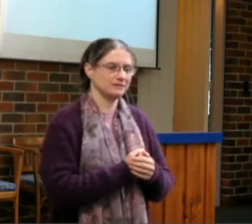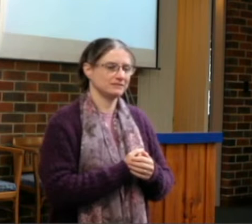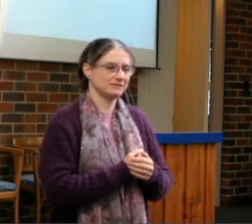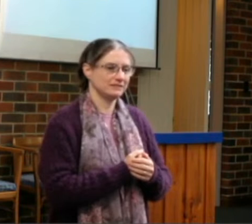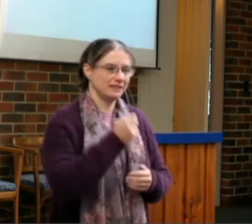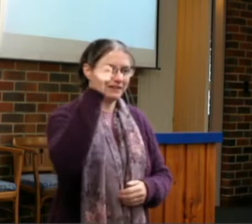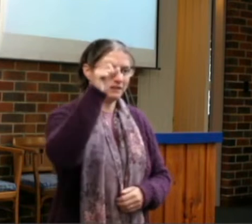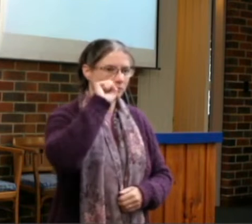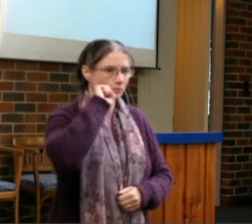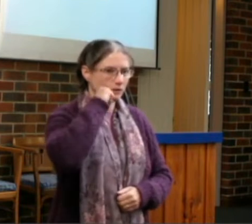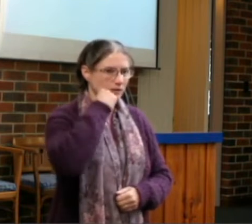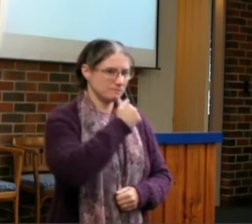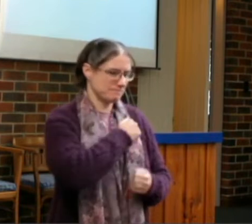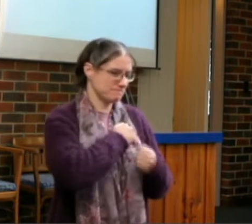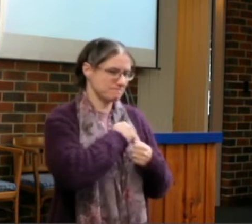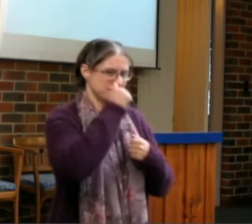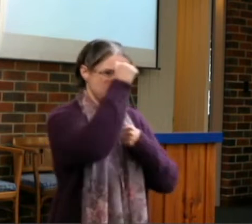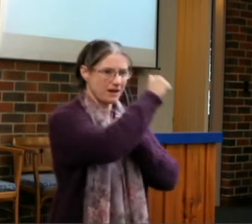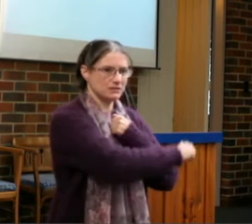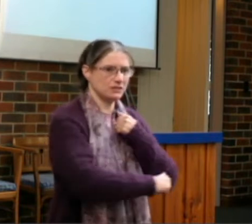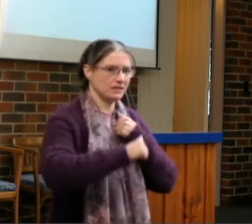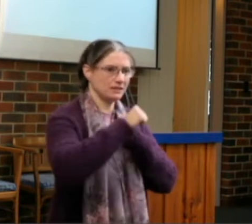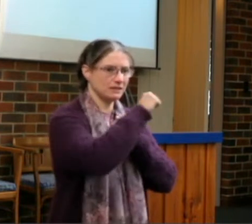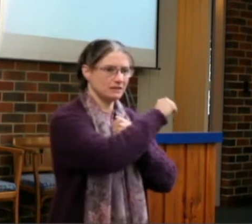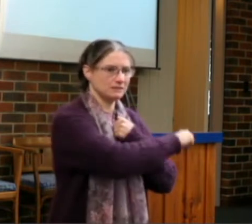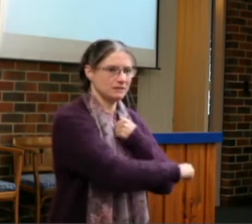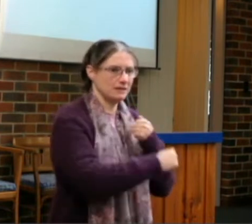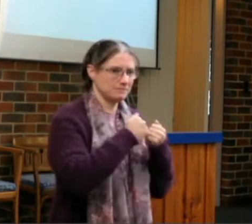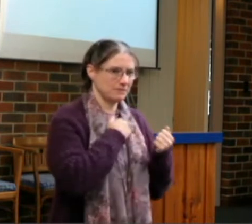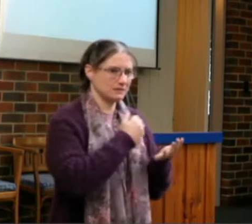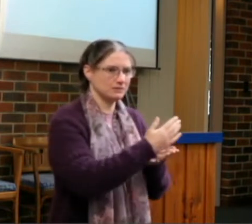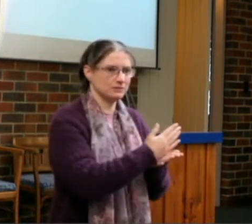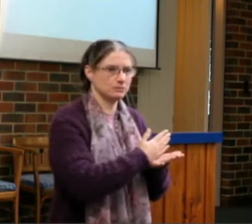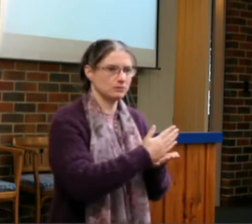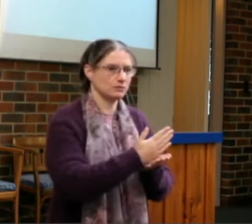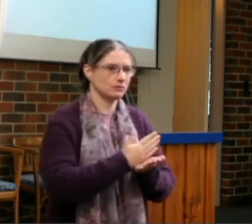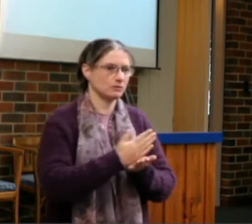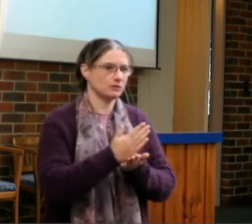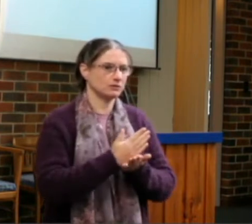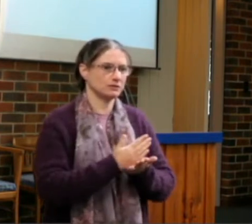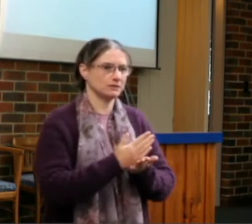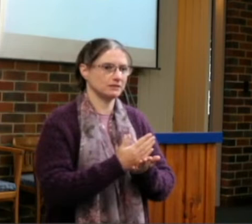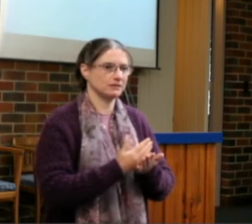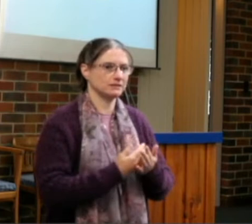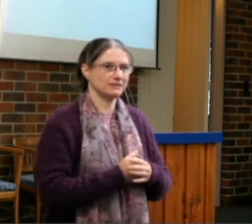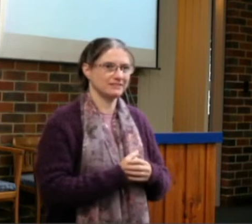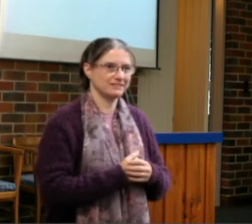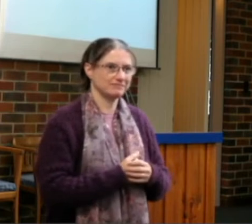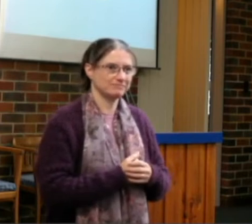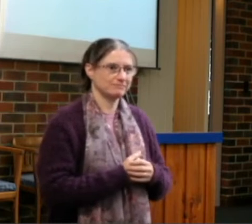secures. He will my shield and portion